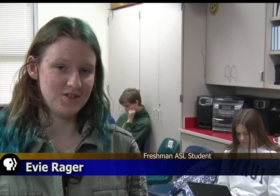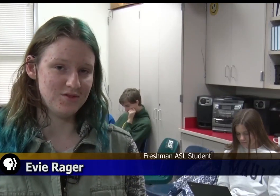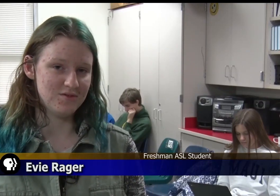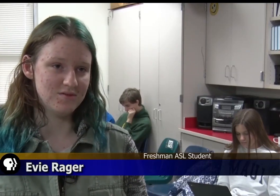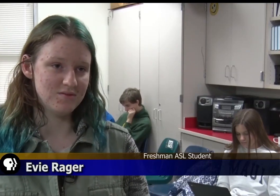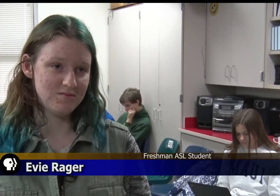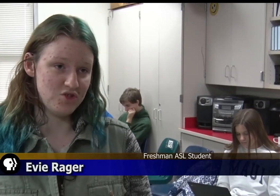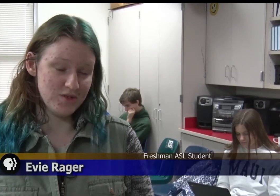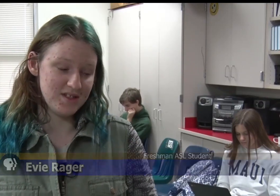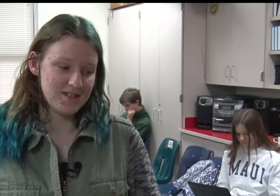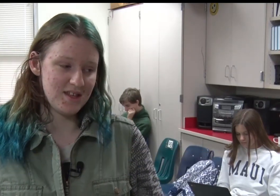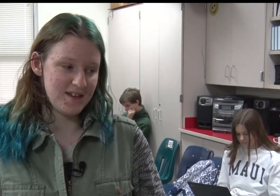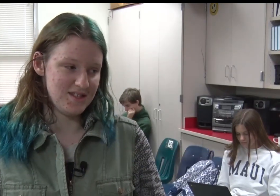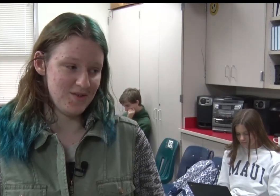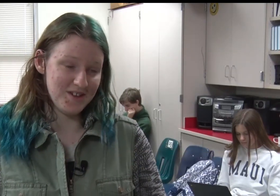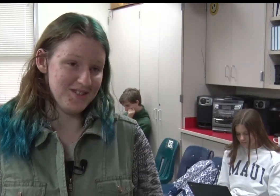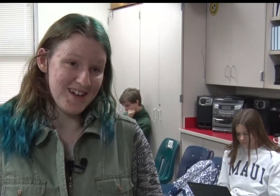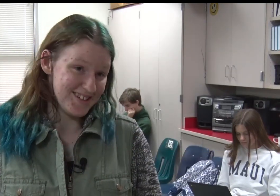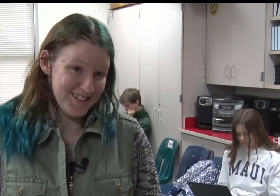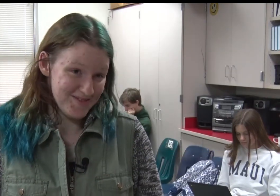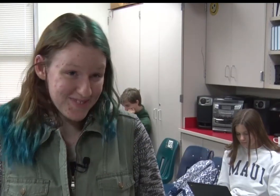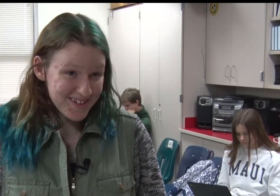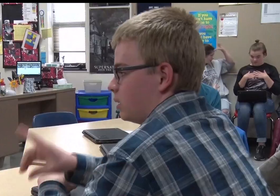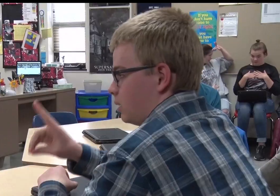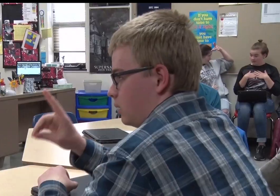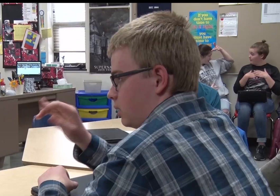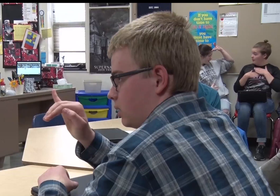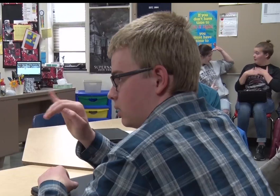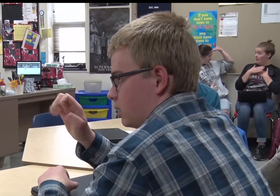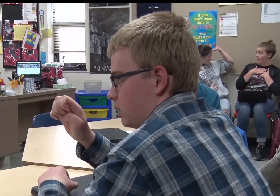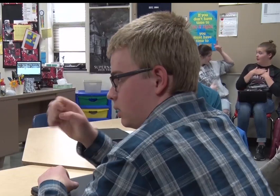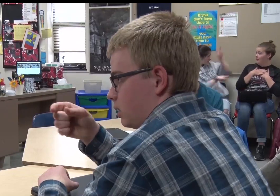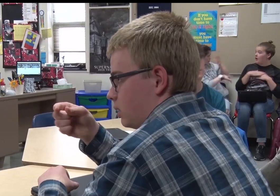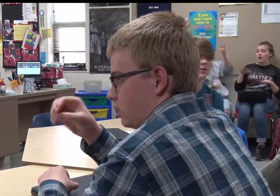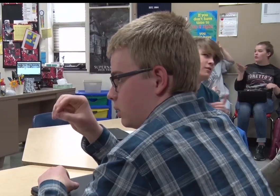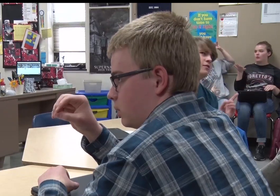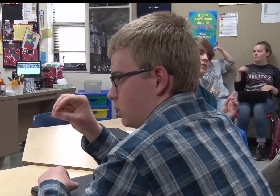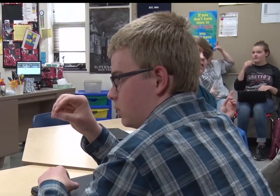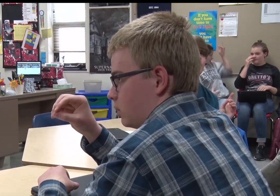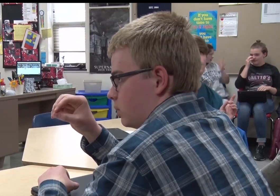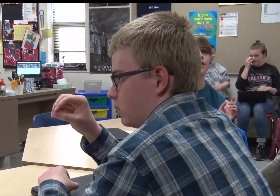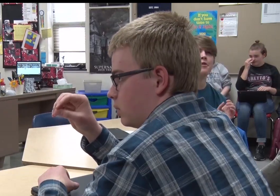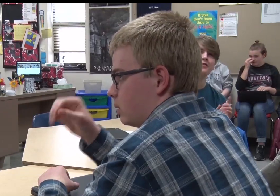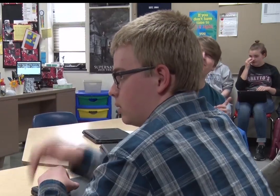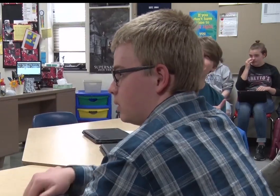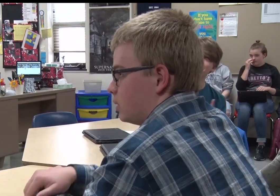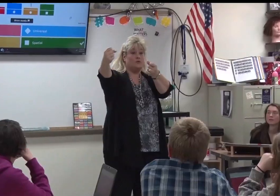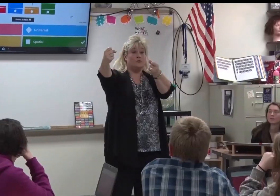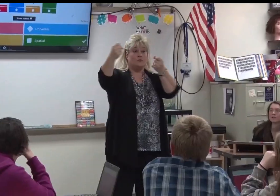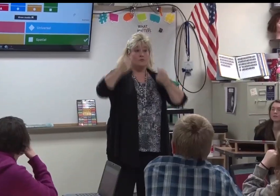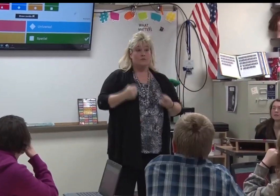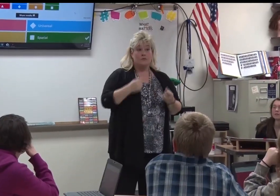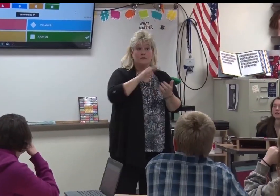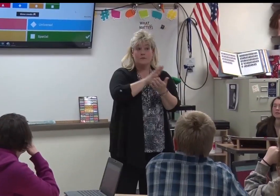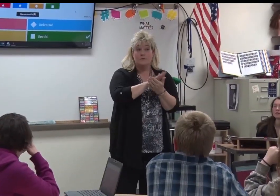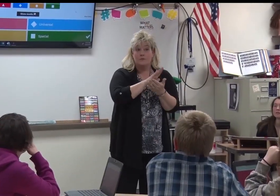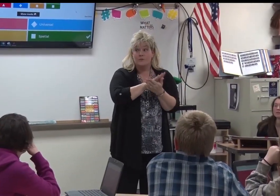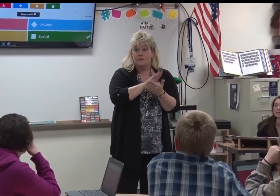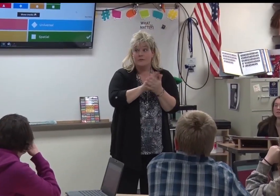to join this class so I could talk to them. But no matter the reason, all the students are taking on the challenge of learning